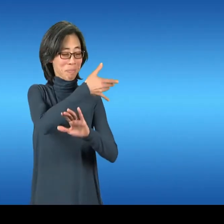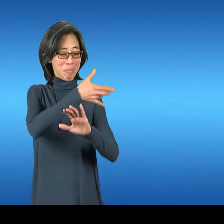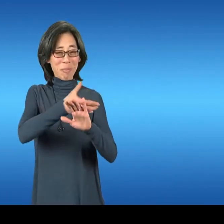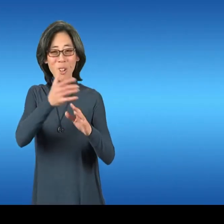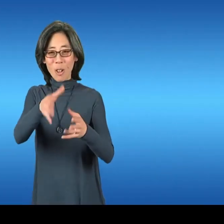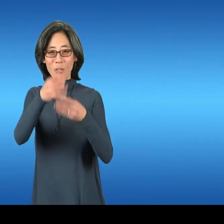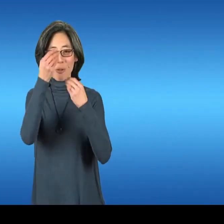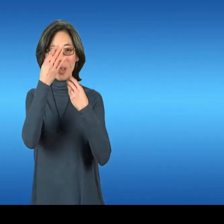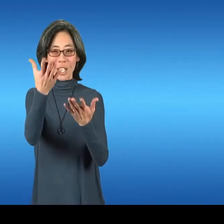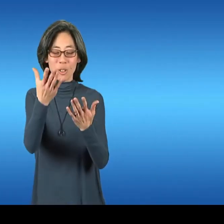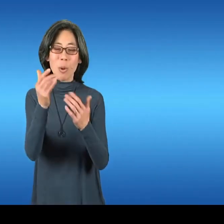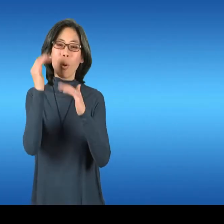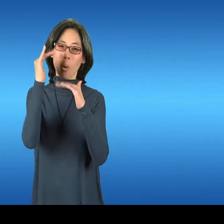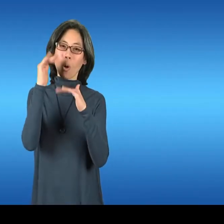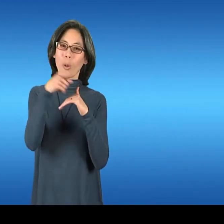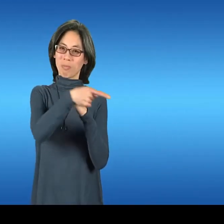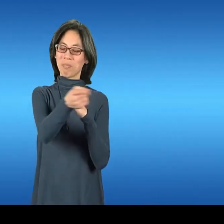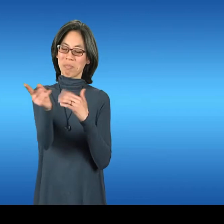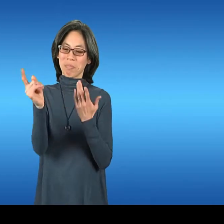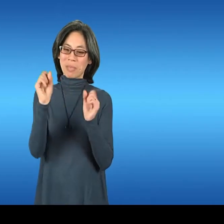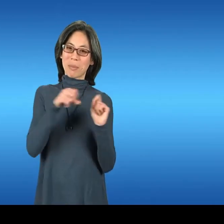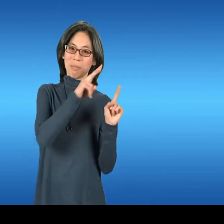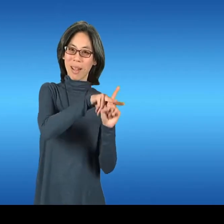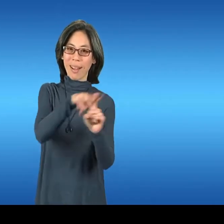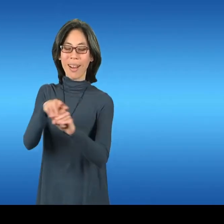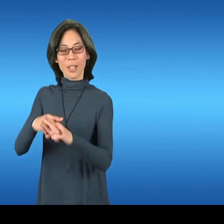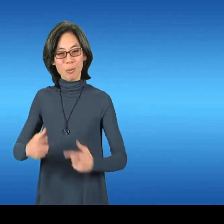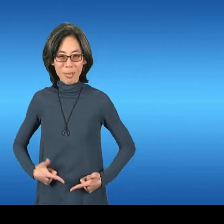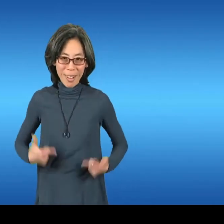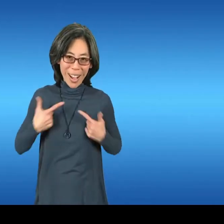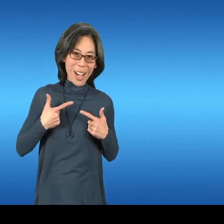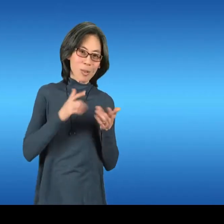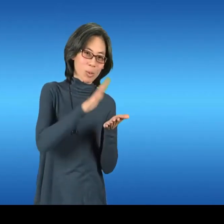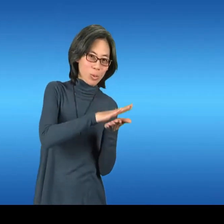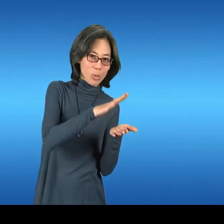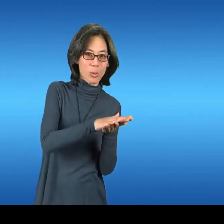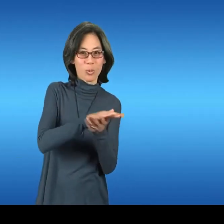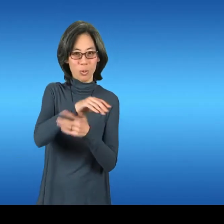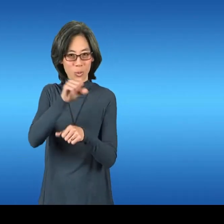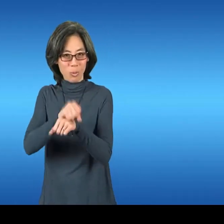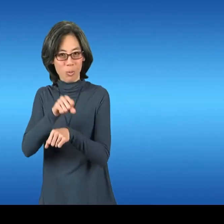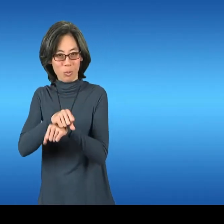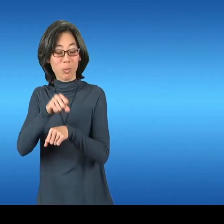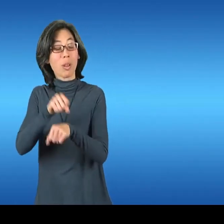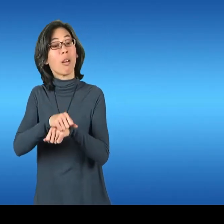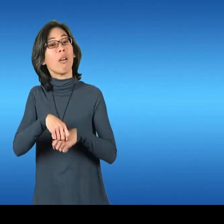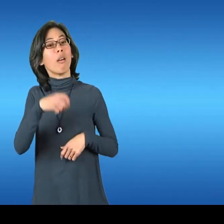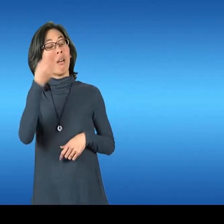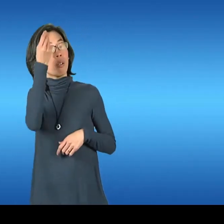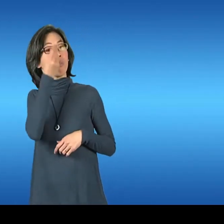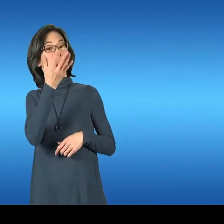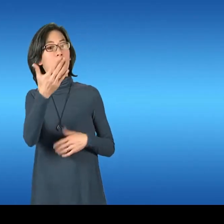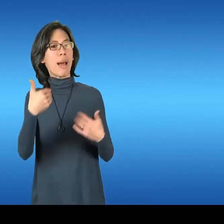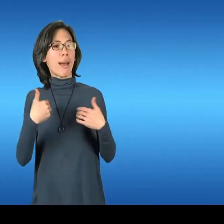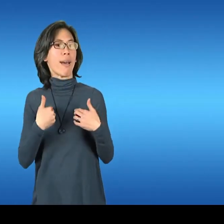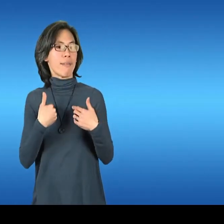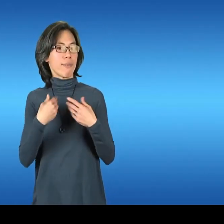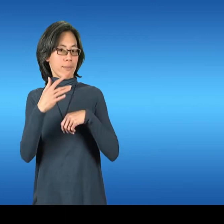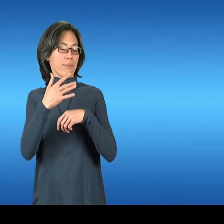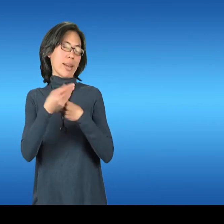That was a lot of information, but I hope that you'll be able to apply it to your lives and to your schools and to your jobs. There is also a handout that